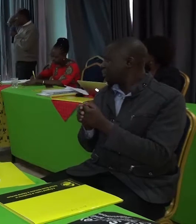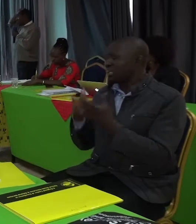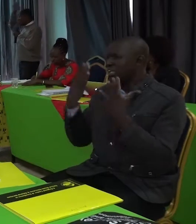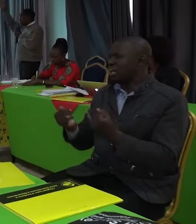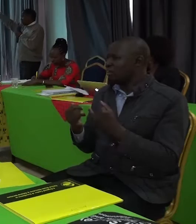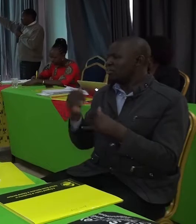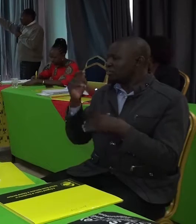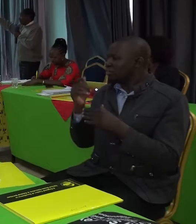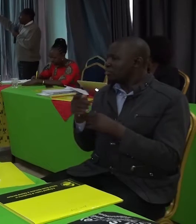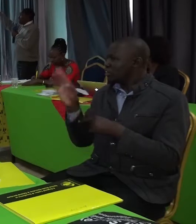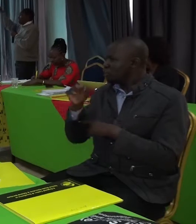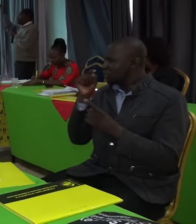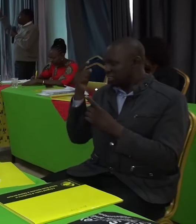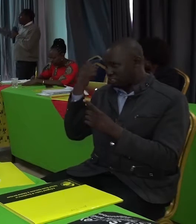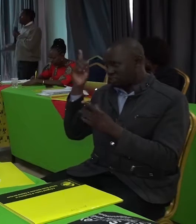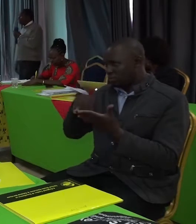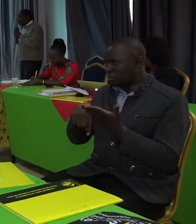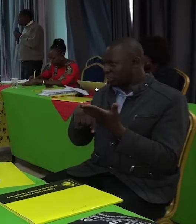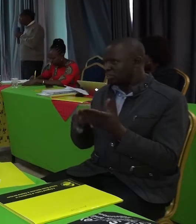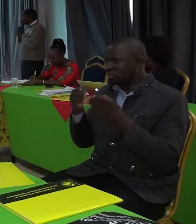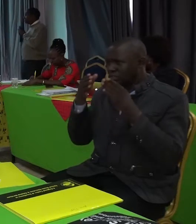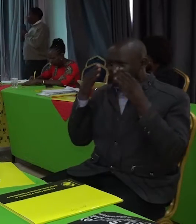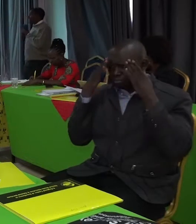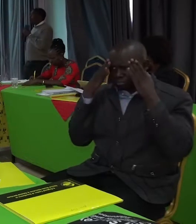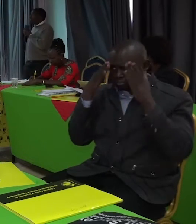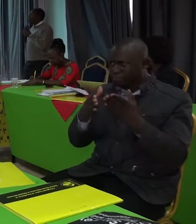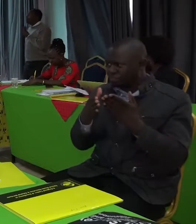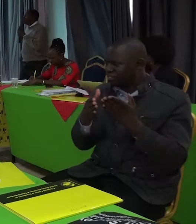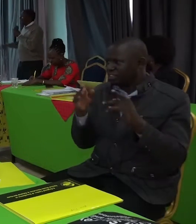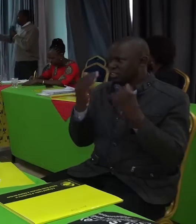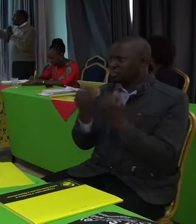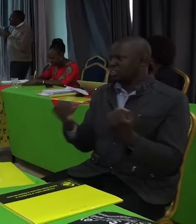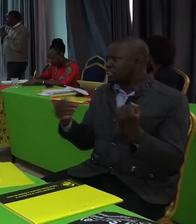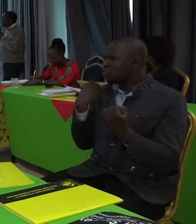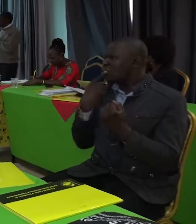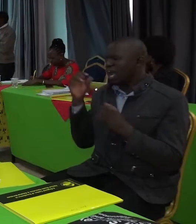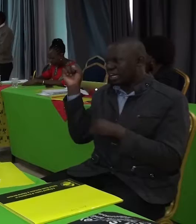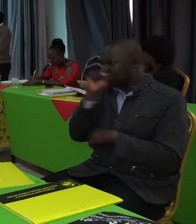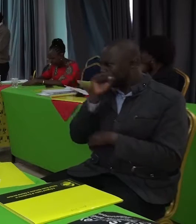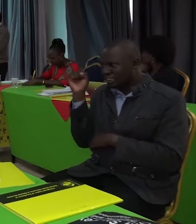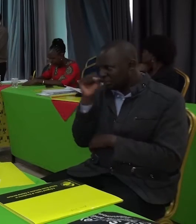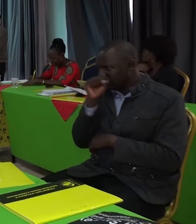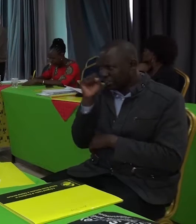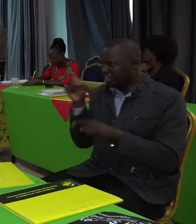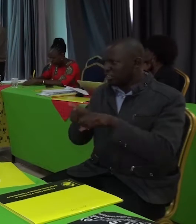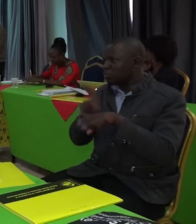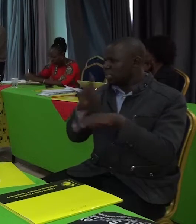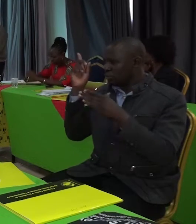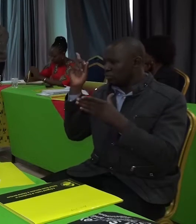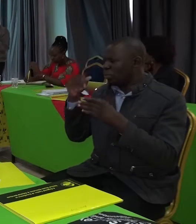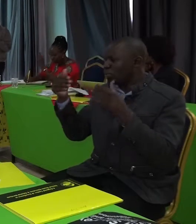So what did they use it for? Pay special attention to street and working children. Nomadic communities, you see